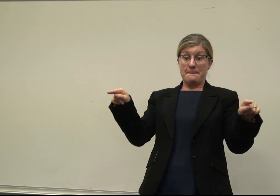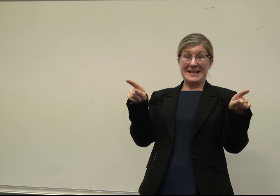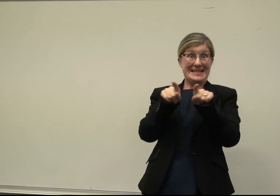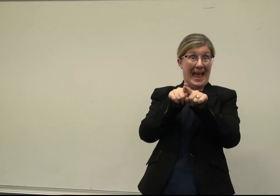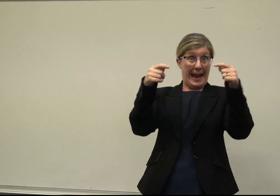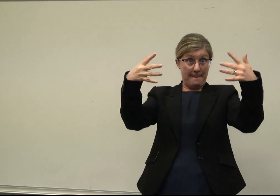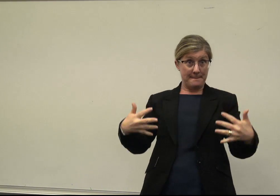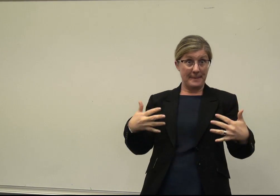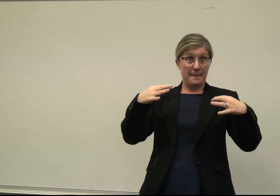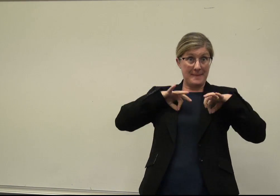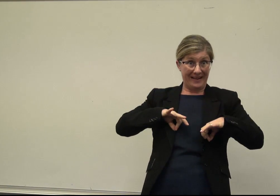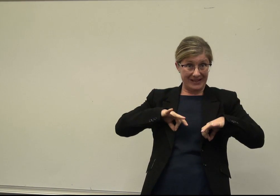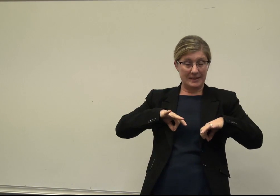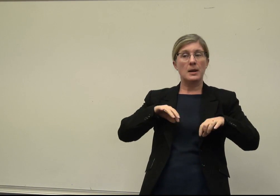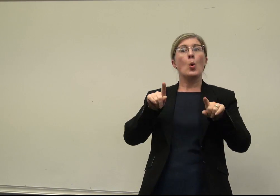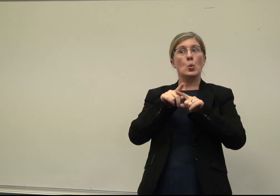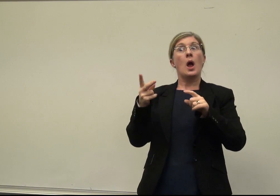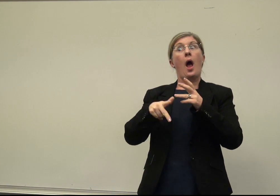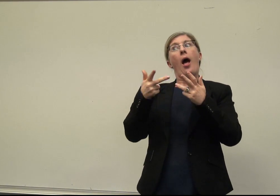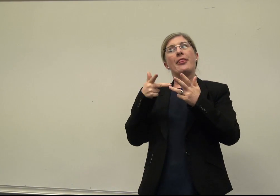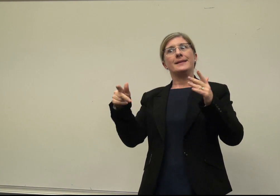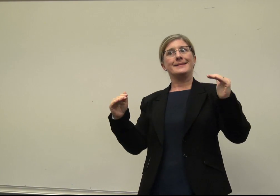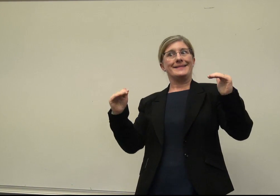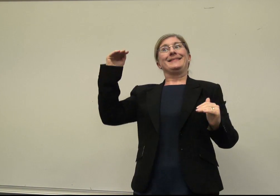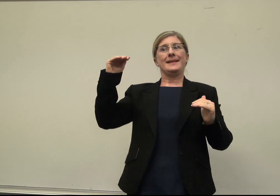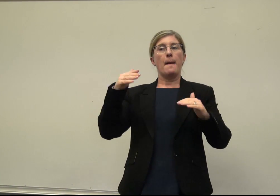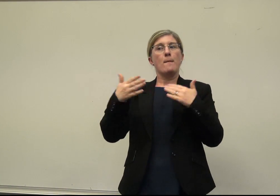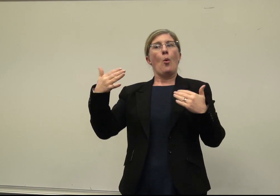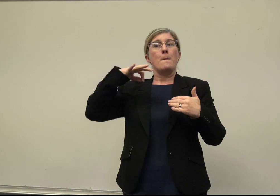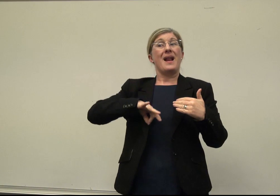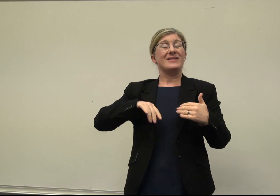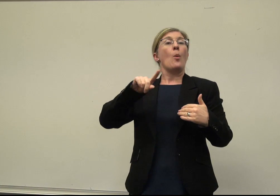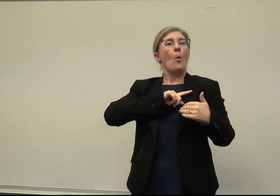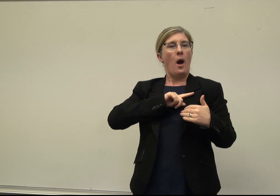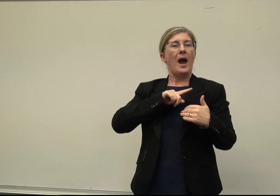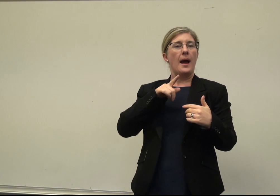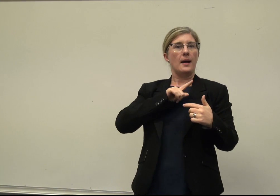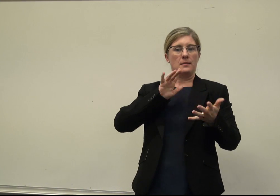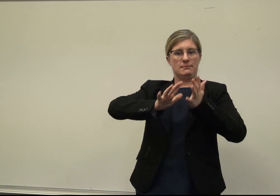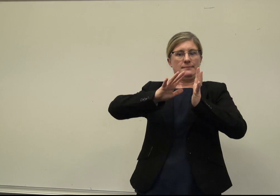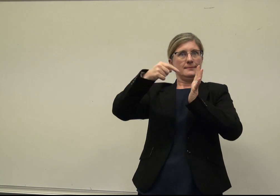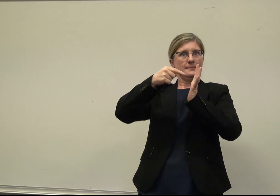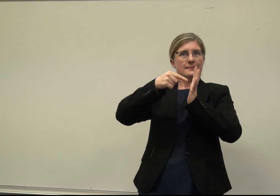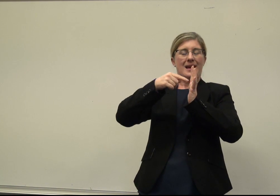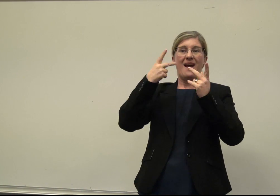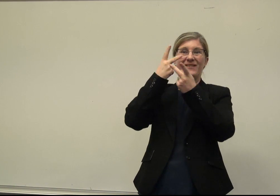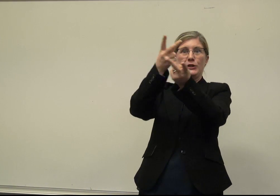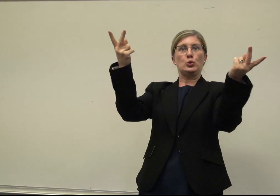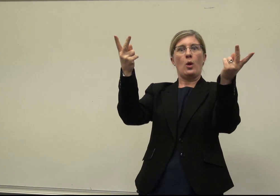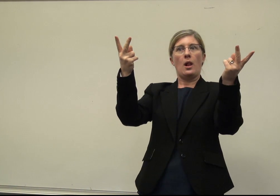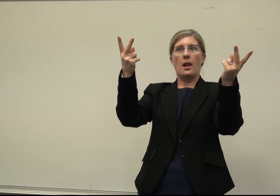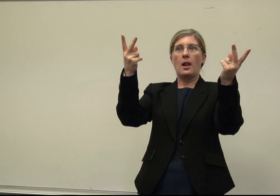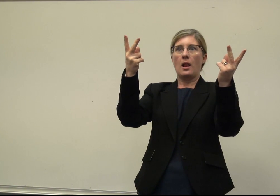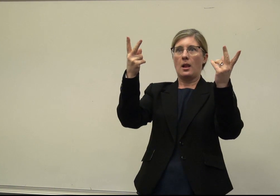some benefits are related to the experience of using a sign language that has a visual